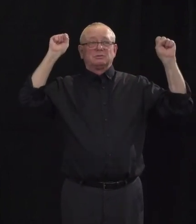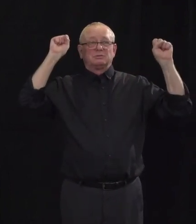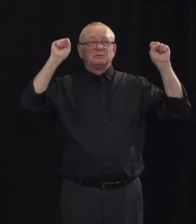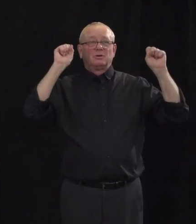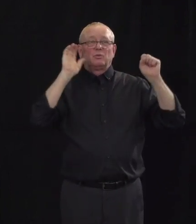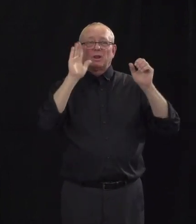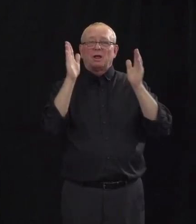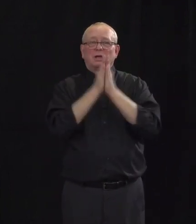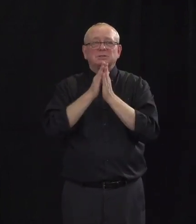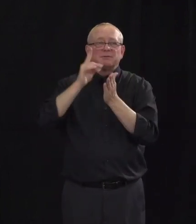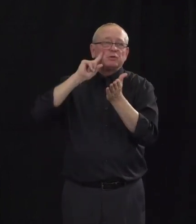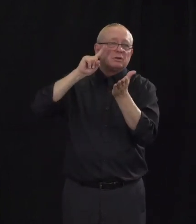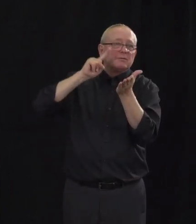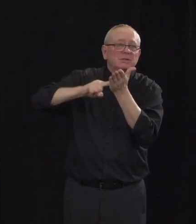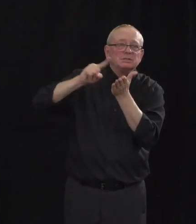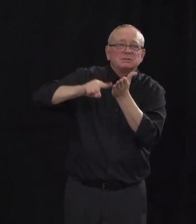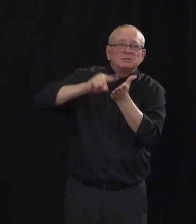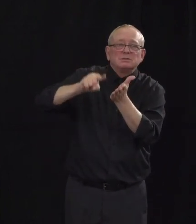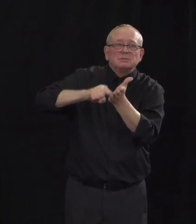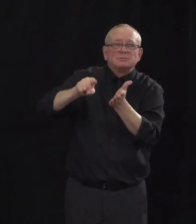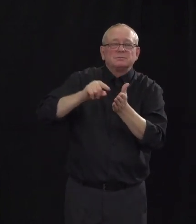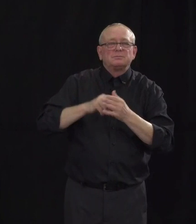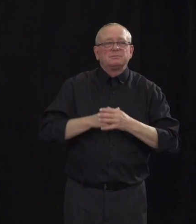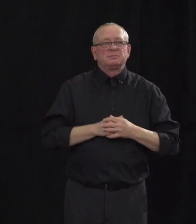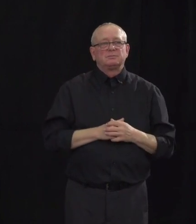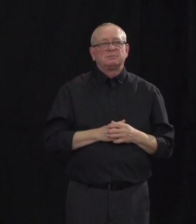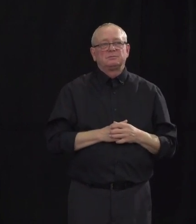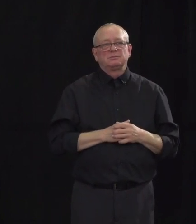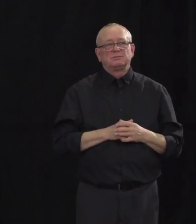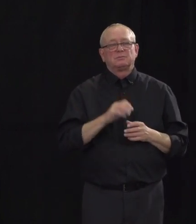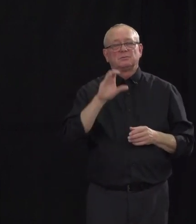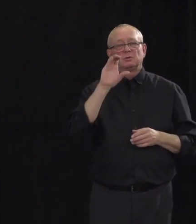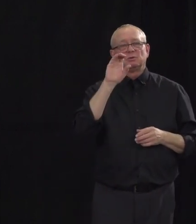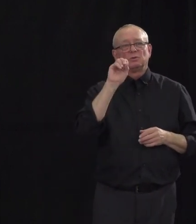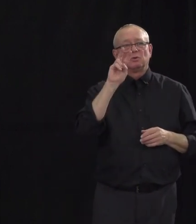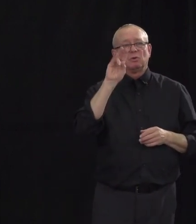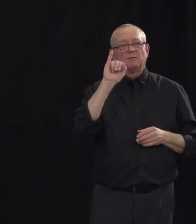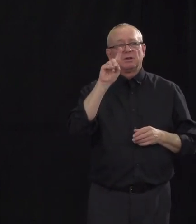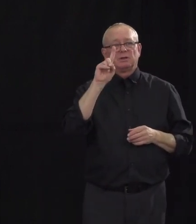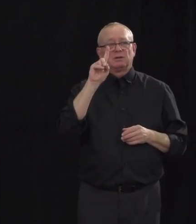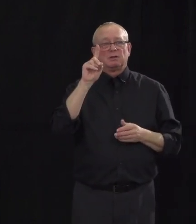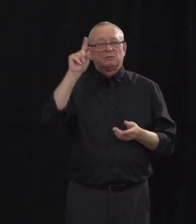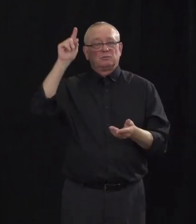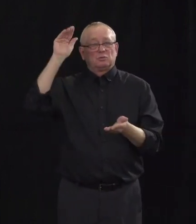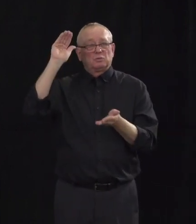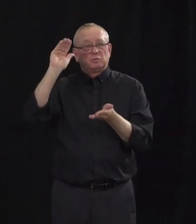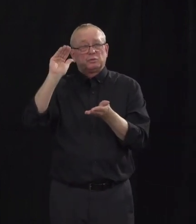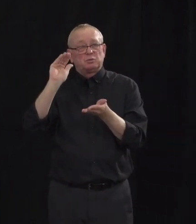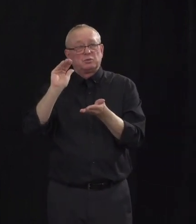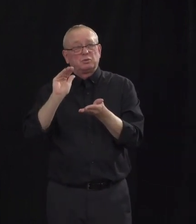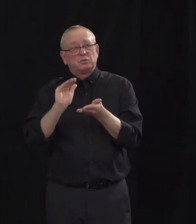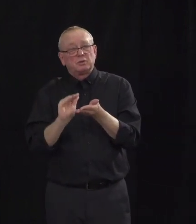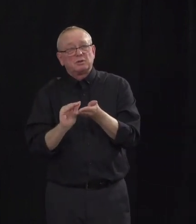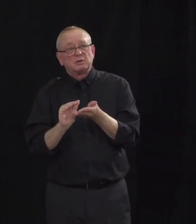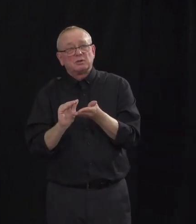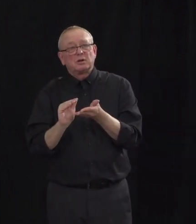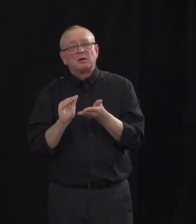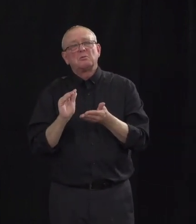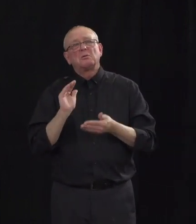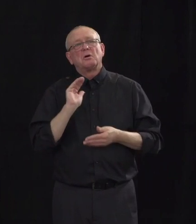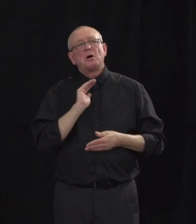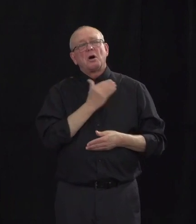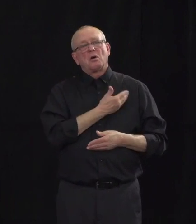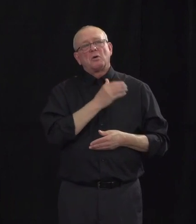the COVID downturn and see demand return, then I think at some point